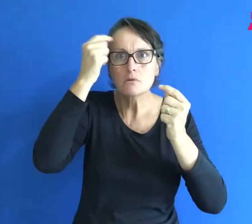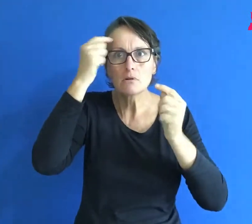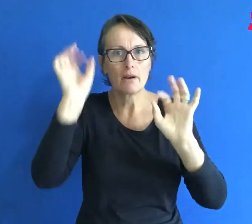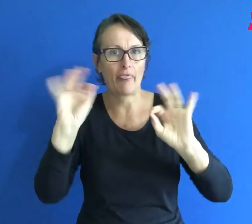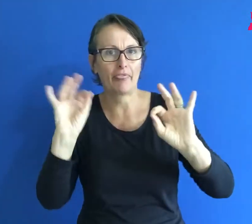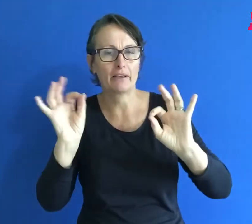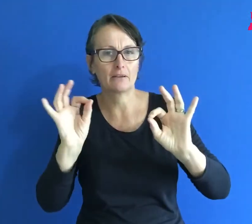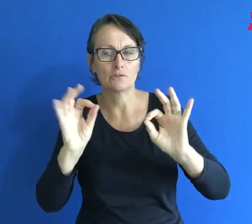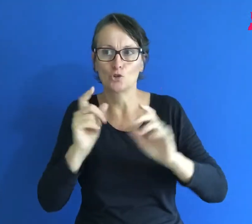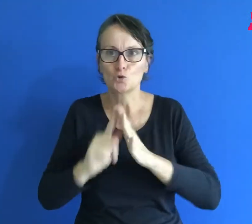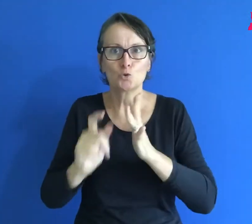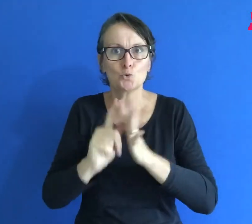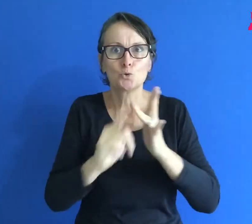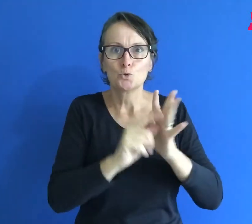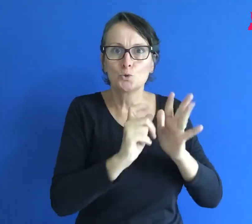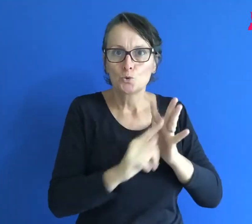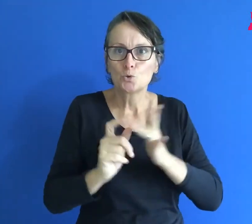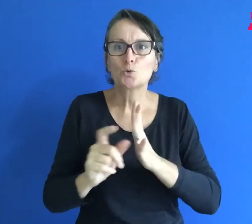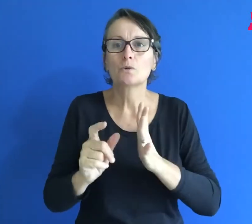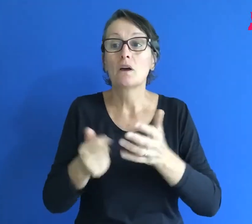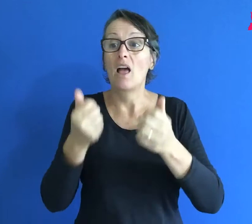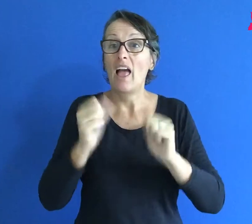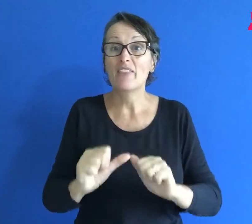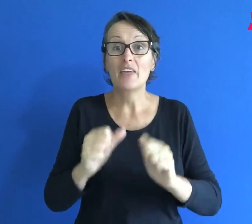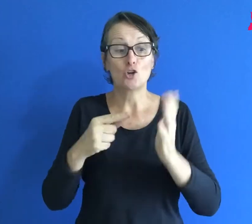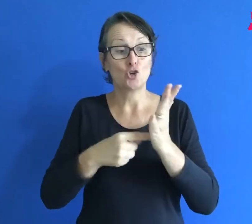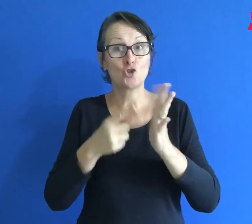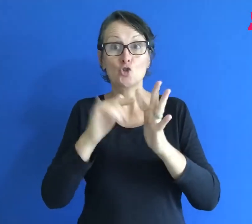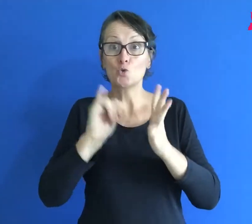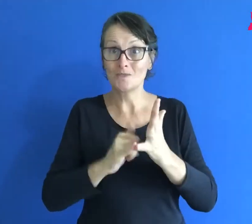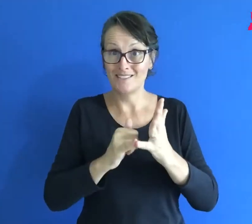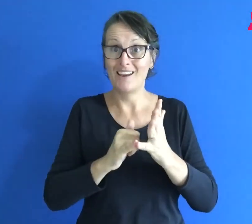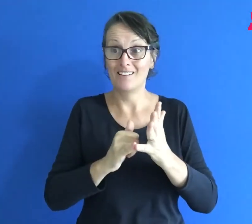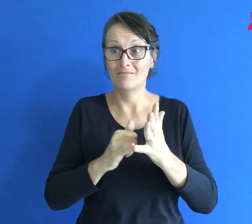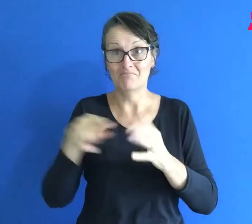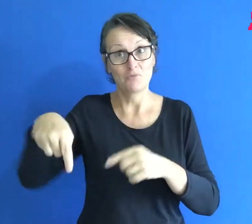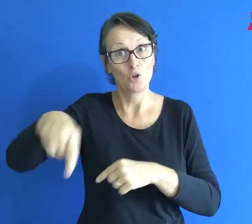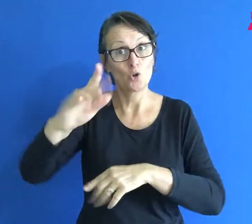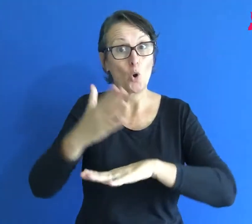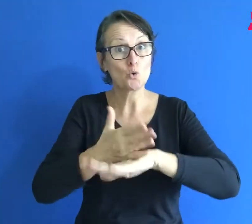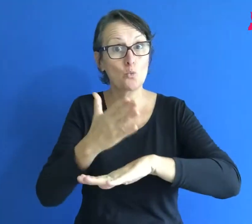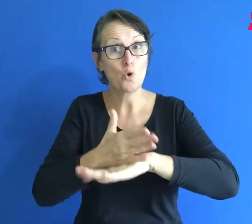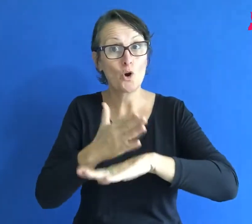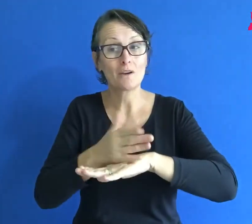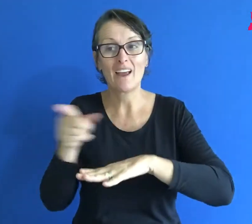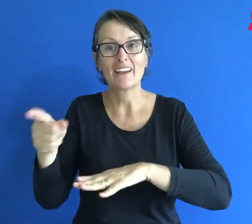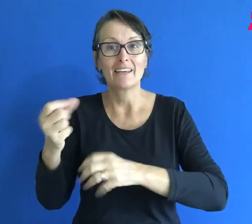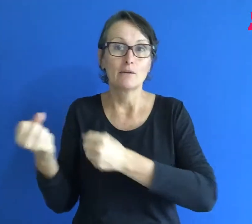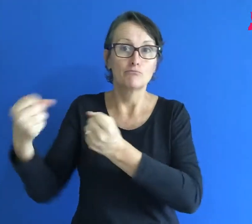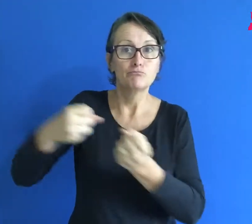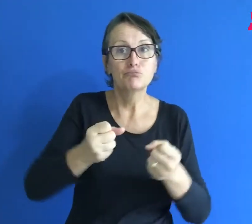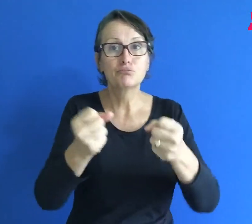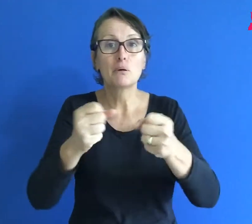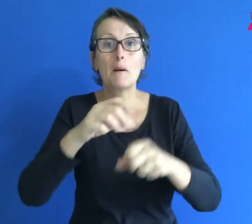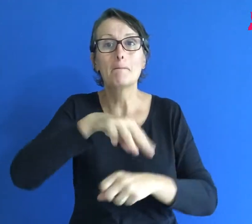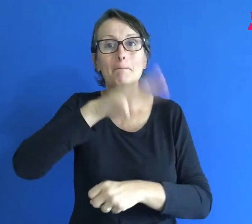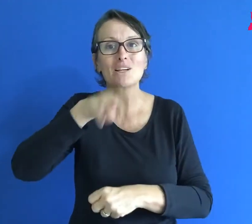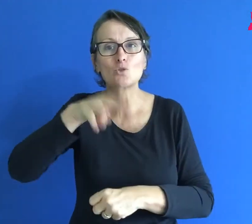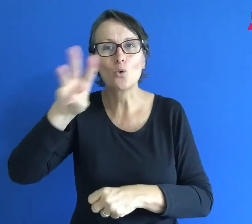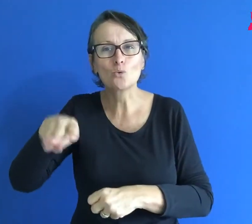experiences. But then he was heading to work on the Tuesday of that week when he pulled into a McDonald's for a coffee, and the guy behind the counter, seeing that